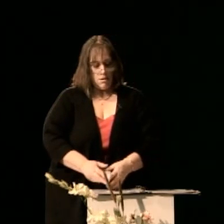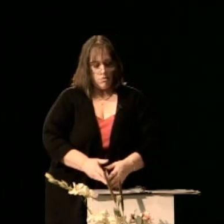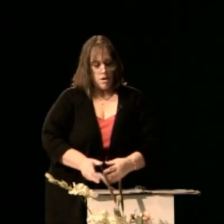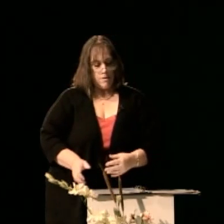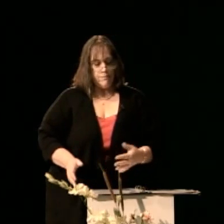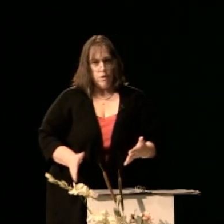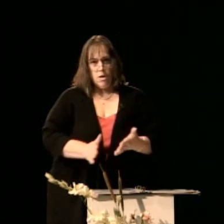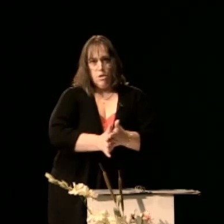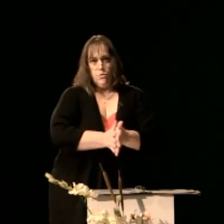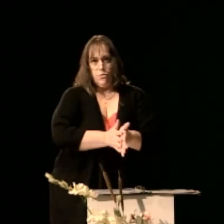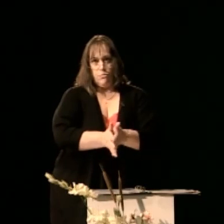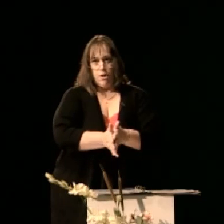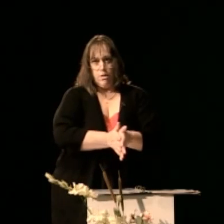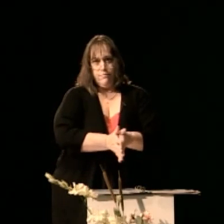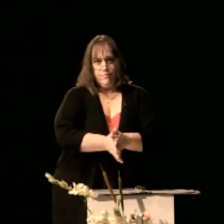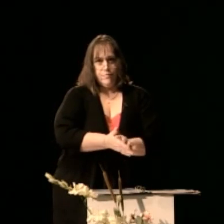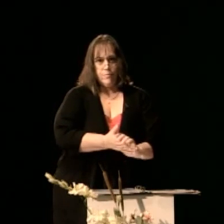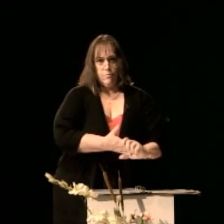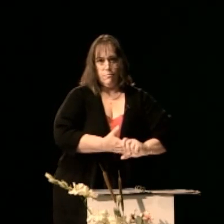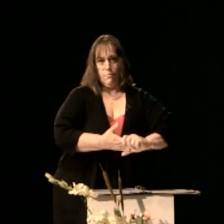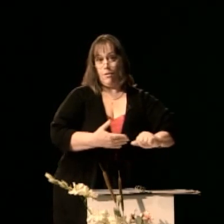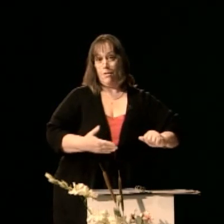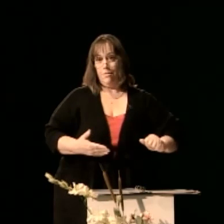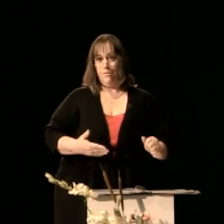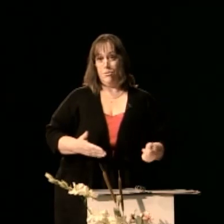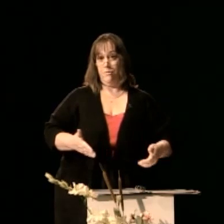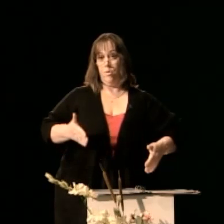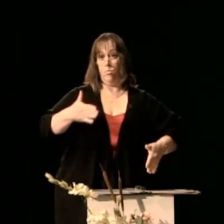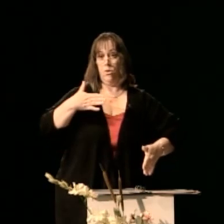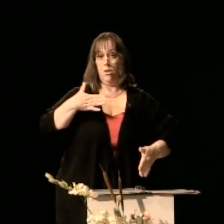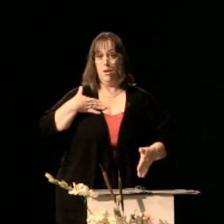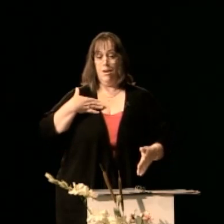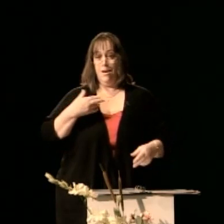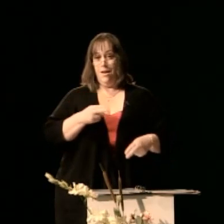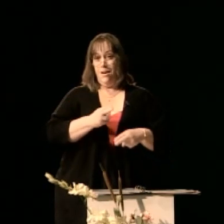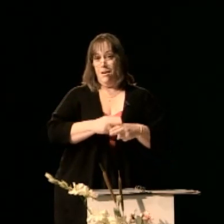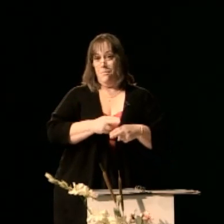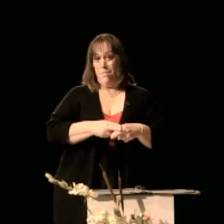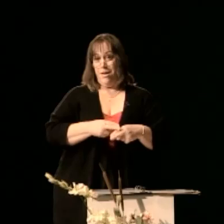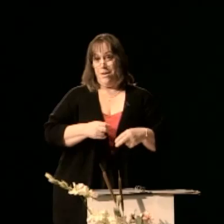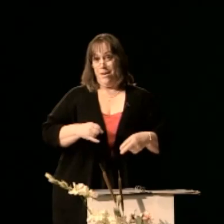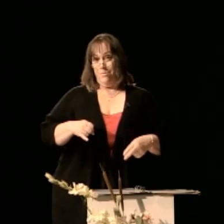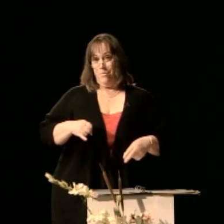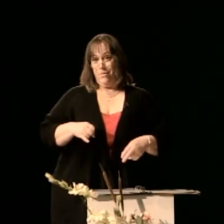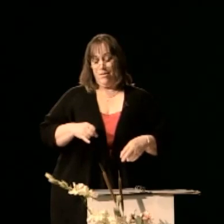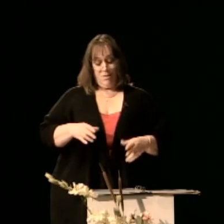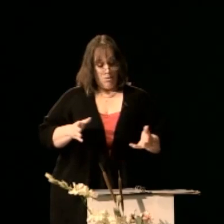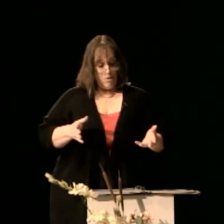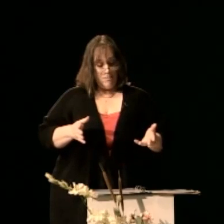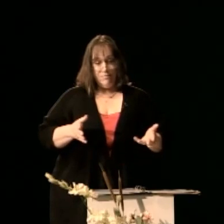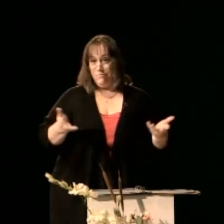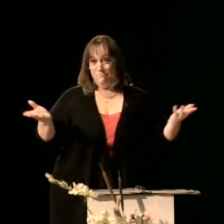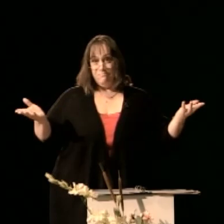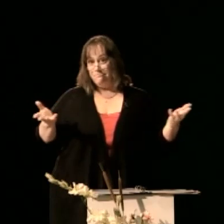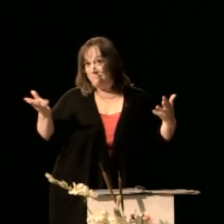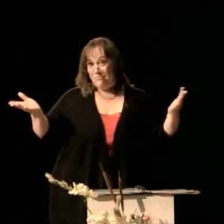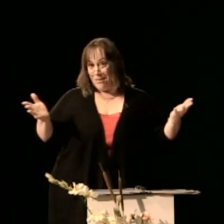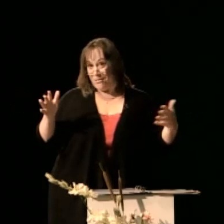Okay, so ready? Do you remember my name is what? Whatever your name